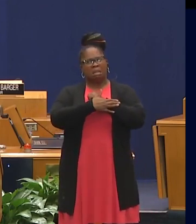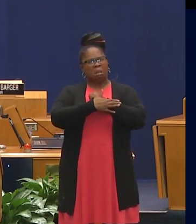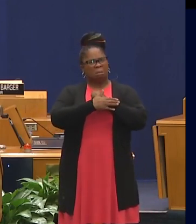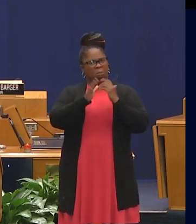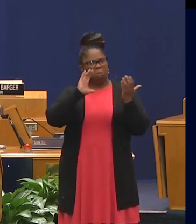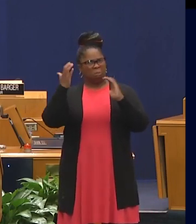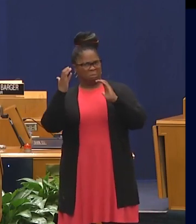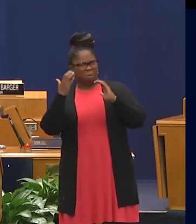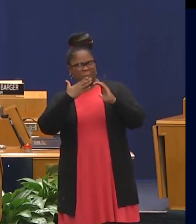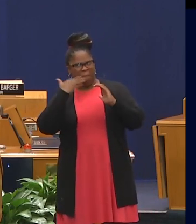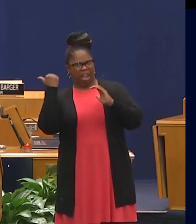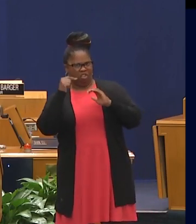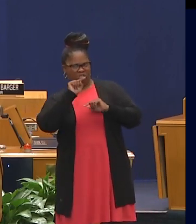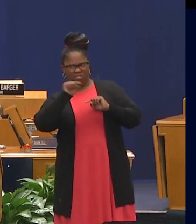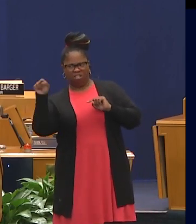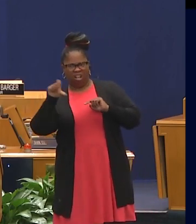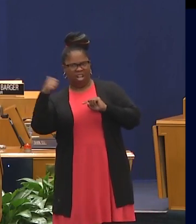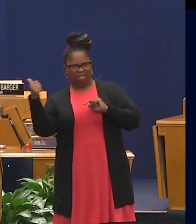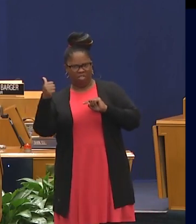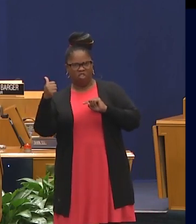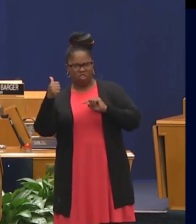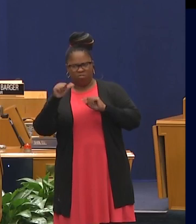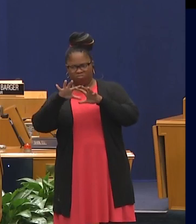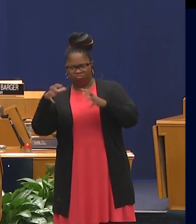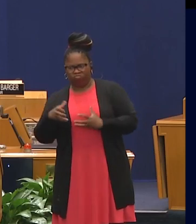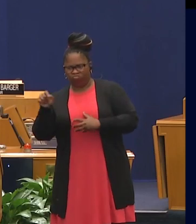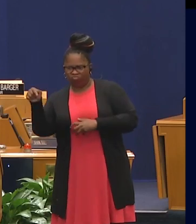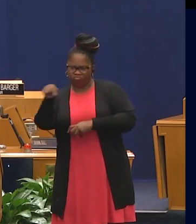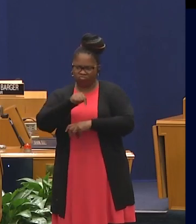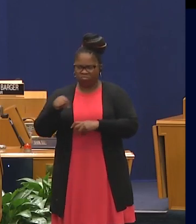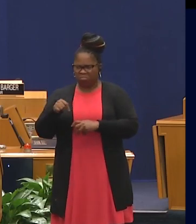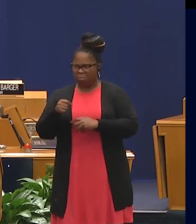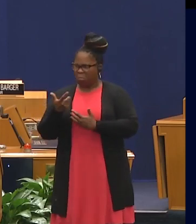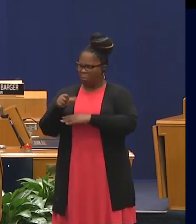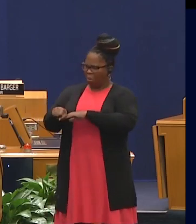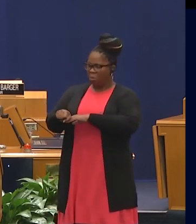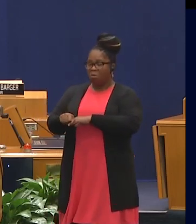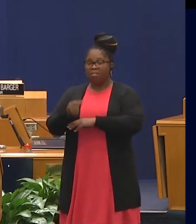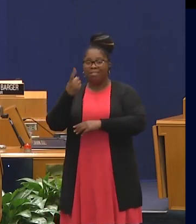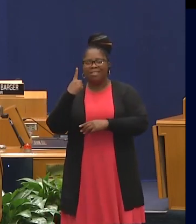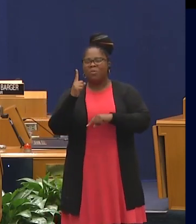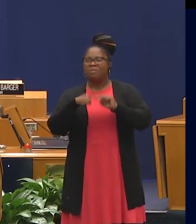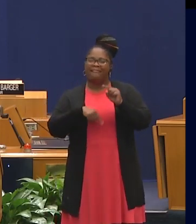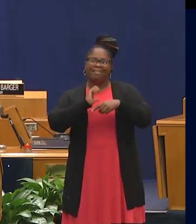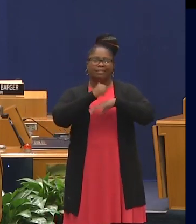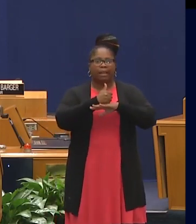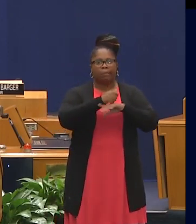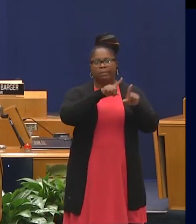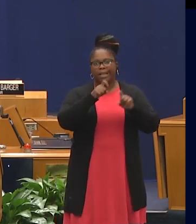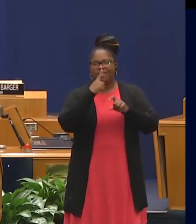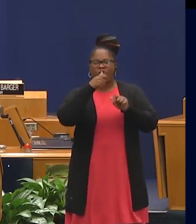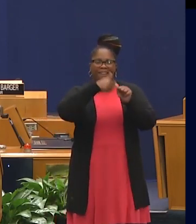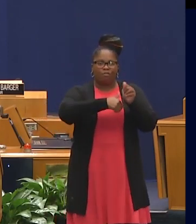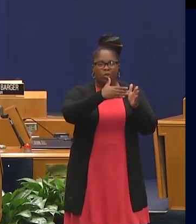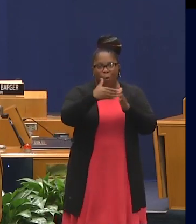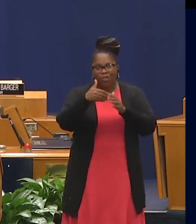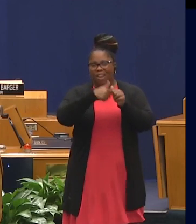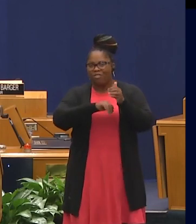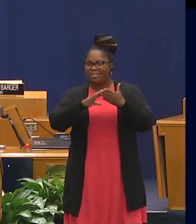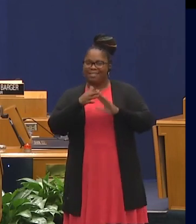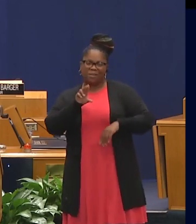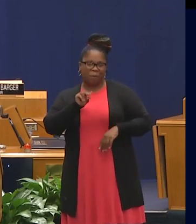any country in the world. While we knew that we would not be able to put a center on every corner or in every city, we have achieved the point